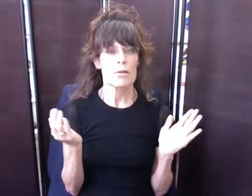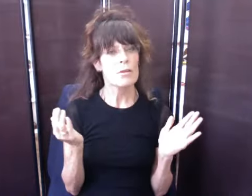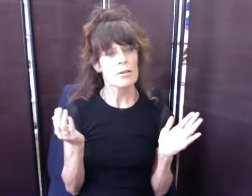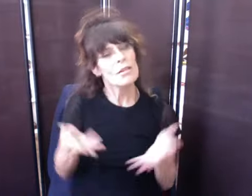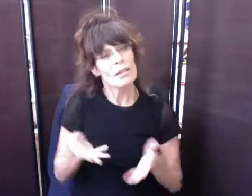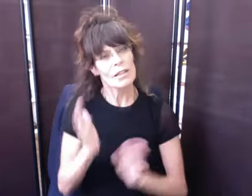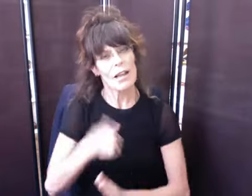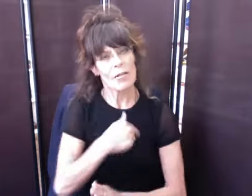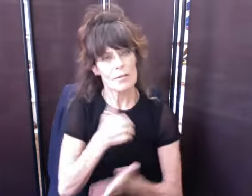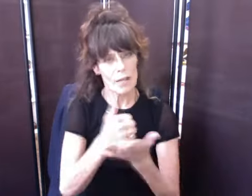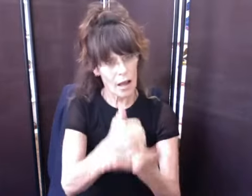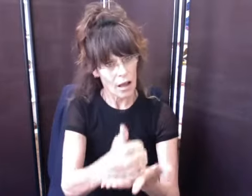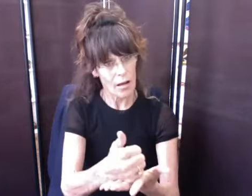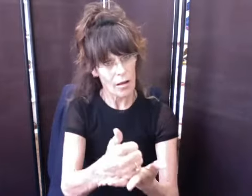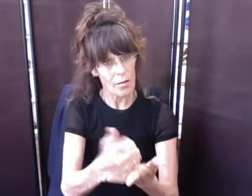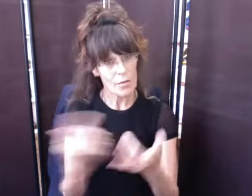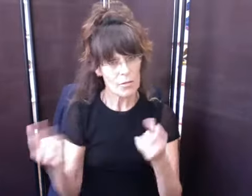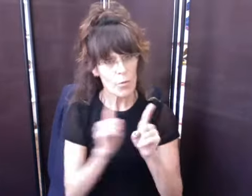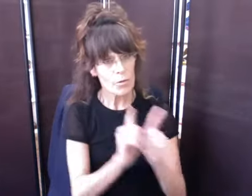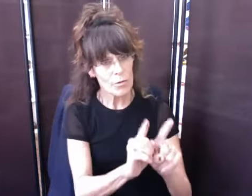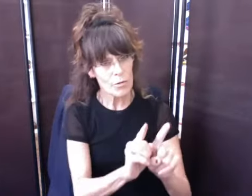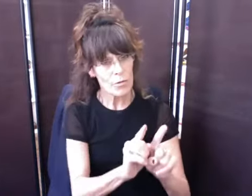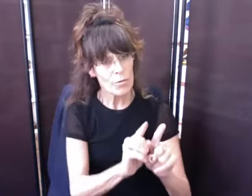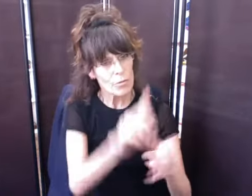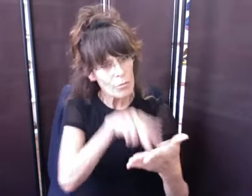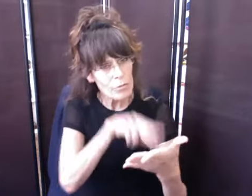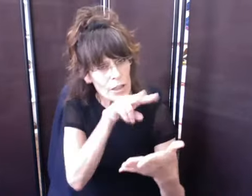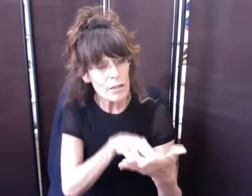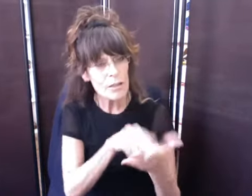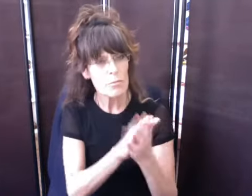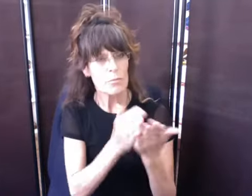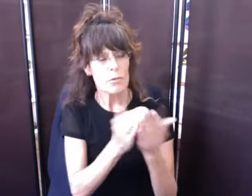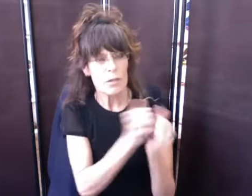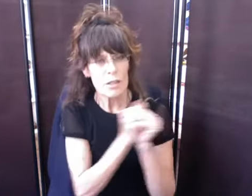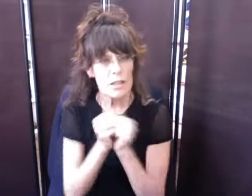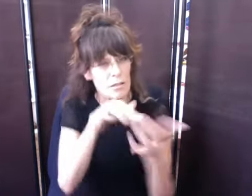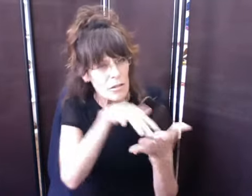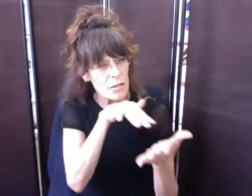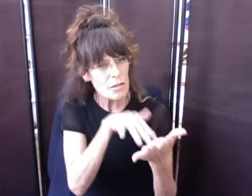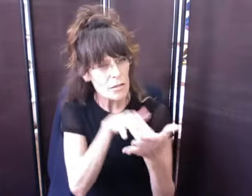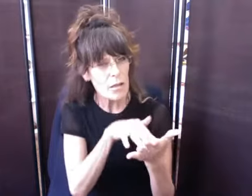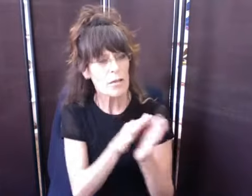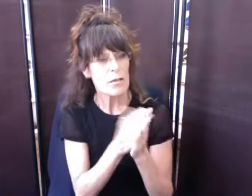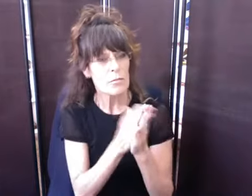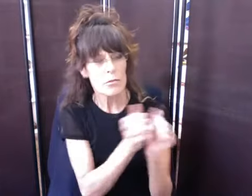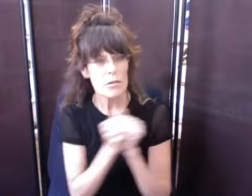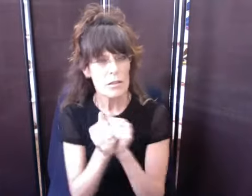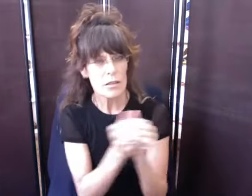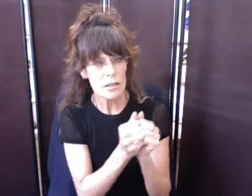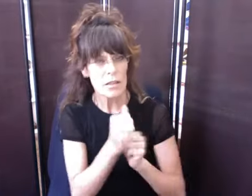us walk alongside of you. Let's open that book together. Let's do this work together. And at the end of that process, if you still feel that way, God bless you.